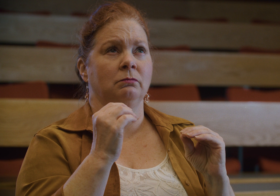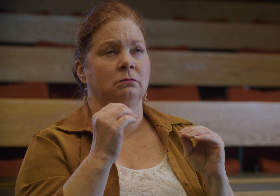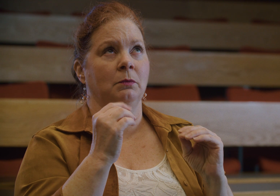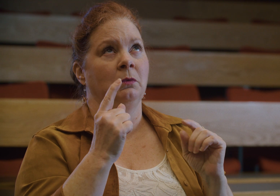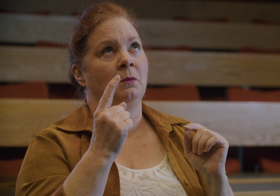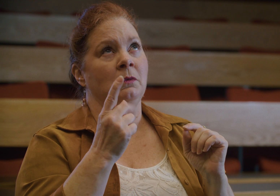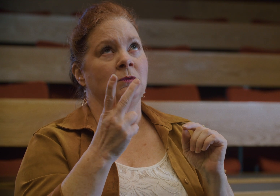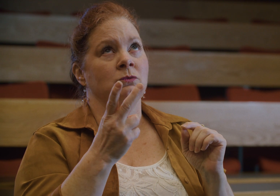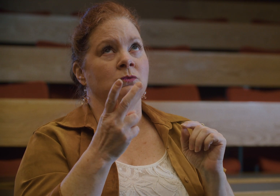taught,